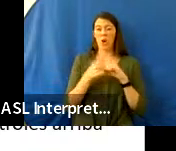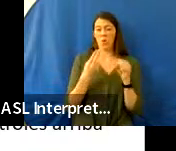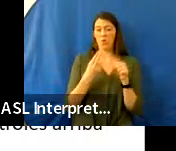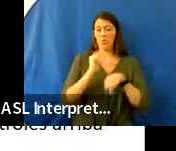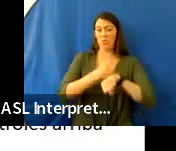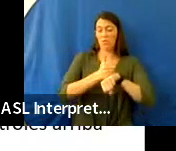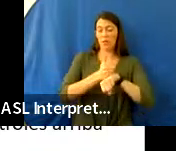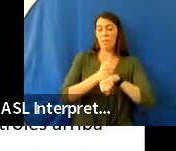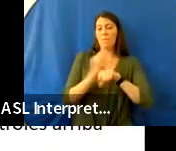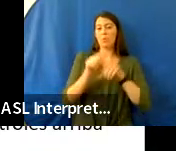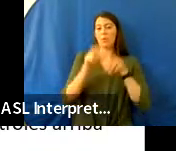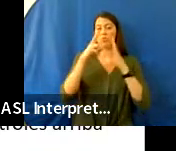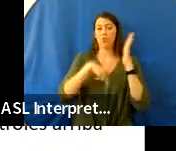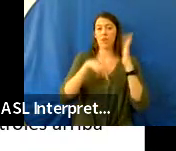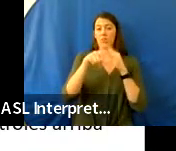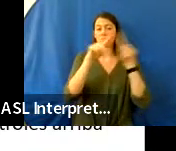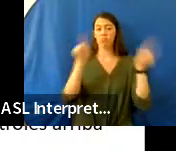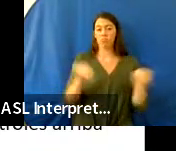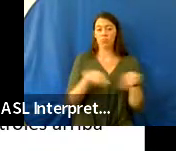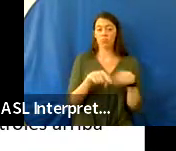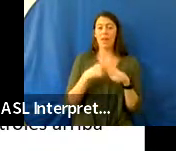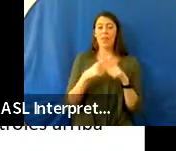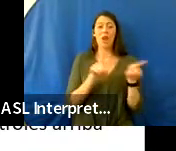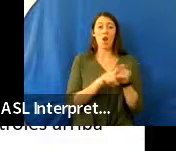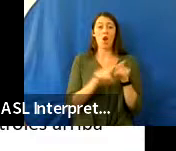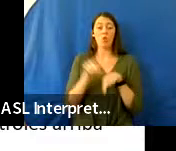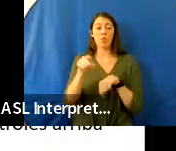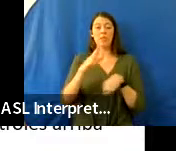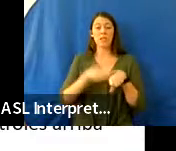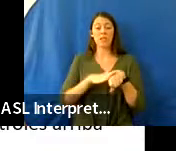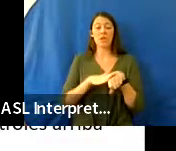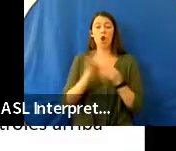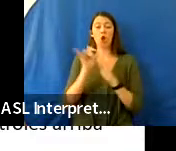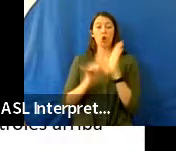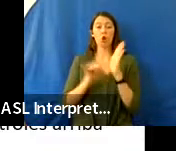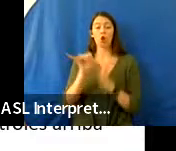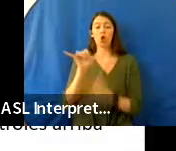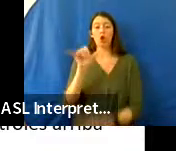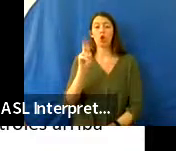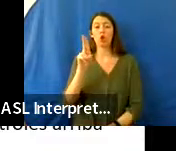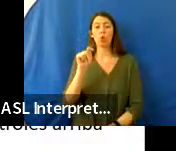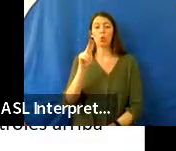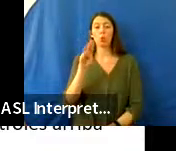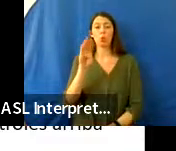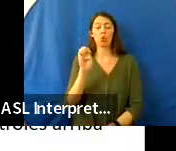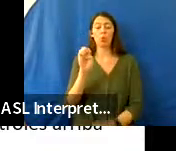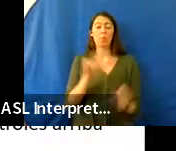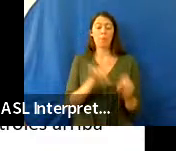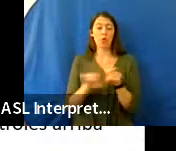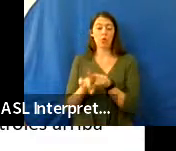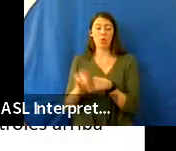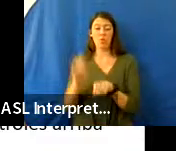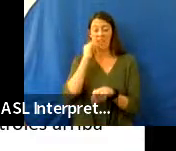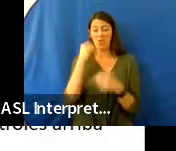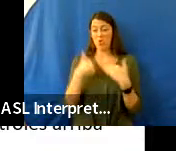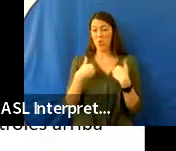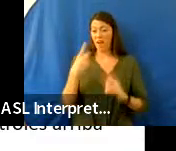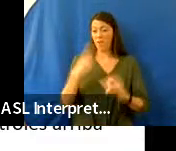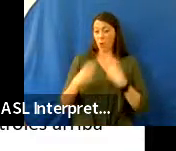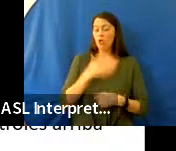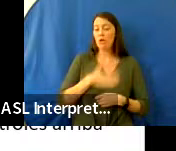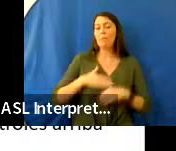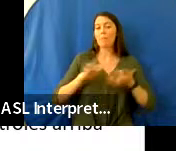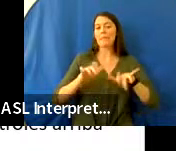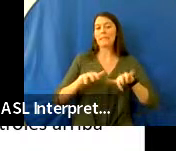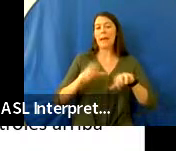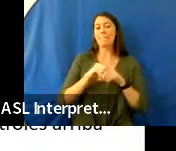live streaming to YouTube as well. If you have questions, we ask you to put them in the chat, and